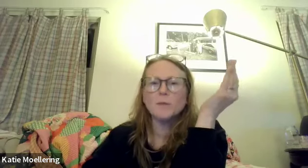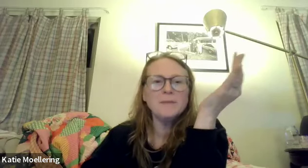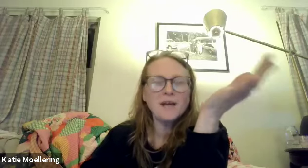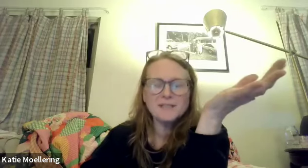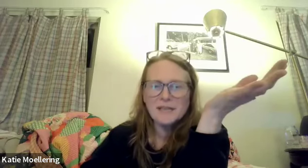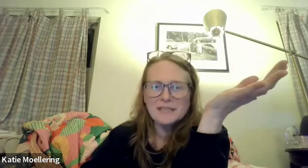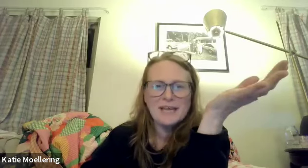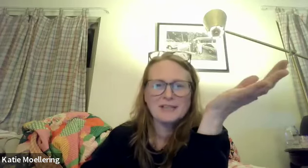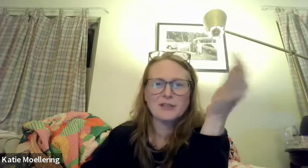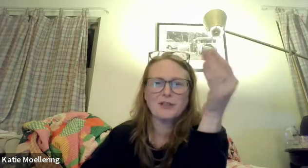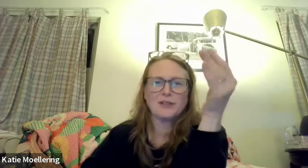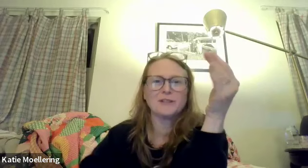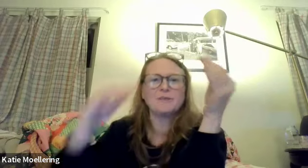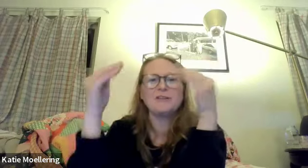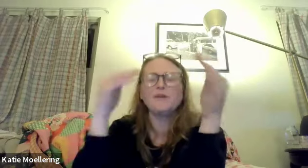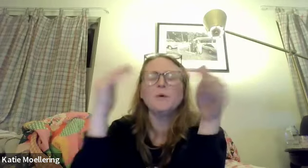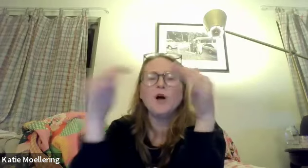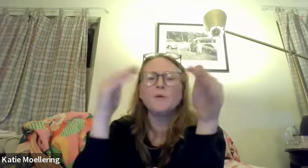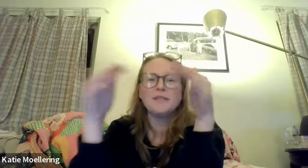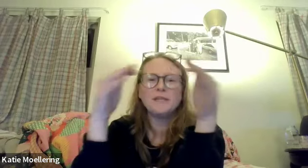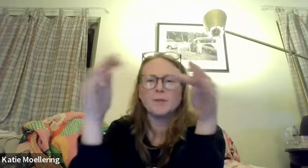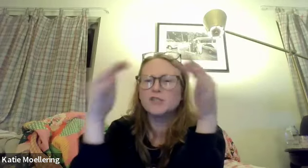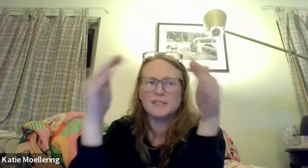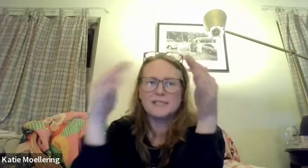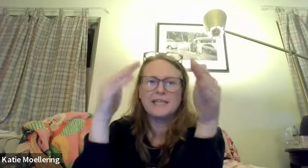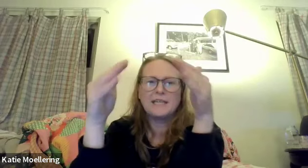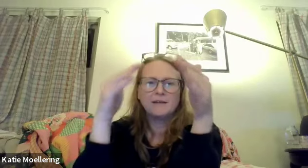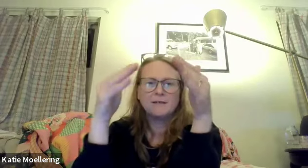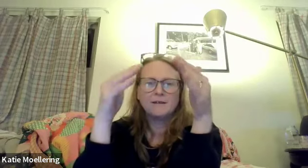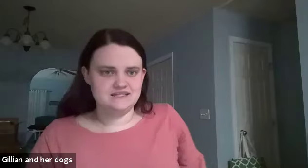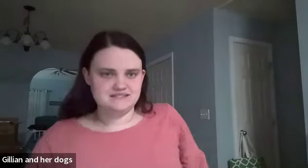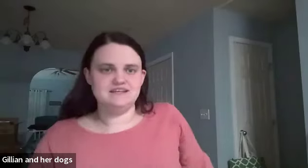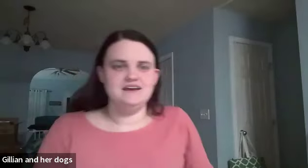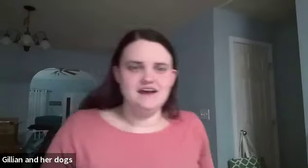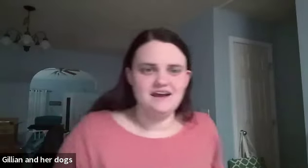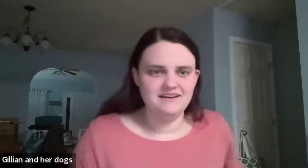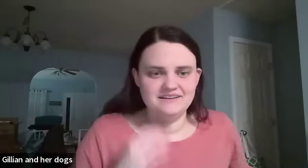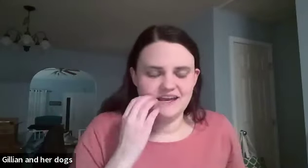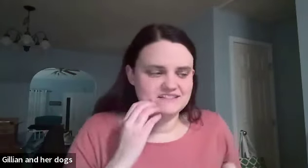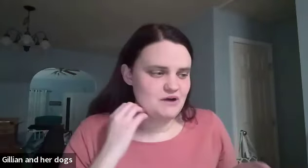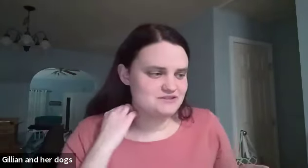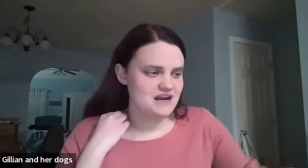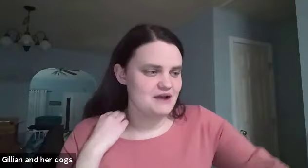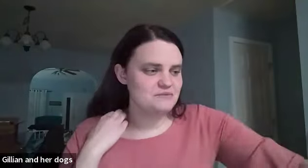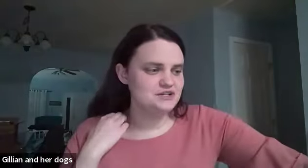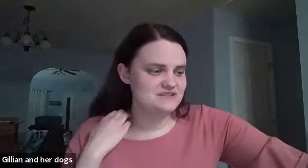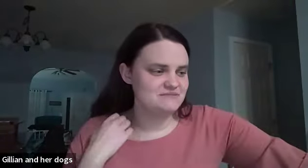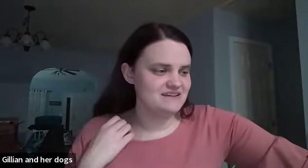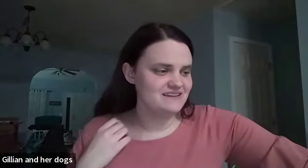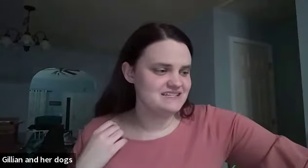carbon monoxide detector that would kind of go along with the emergency, Yes. you know. Yes. Well, I was trying, I remembered you sent me a list and